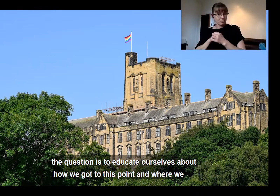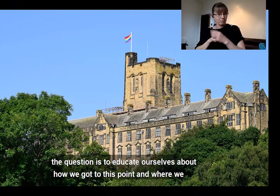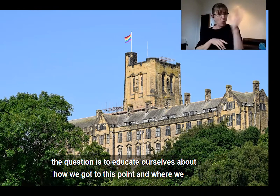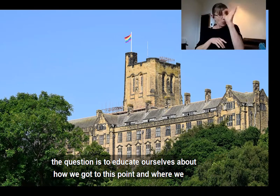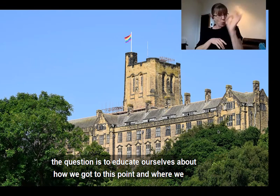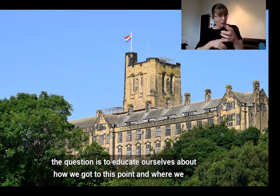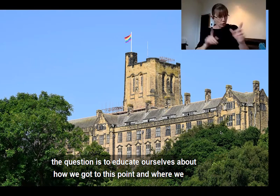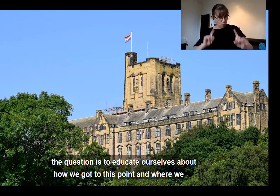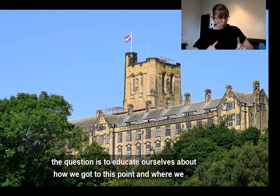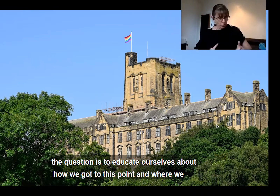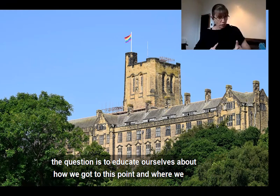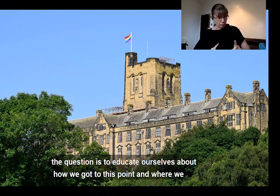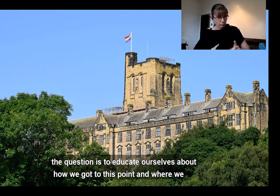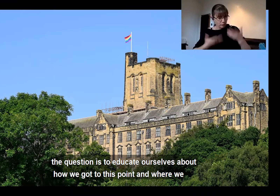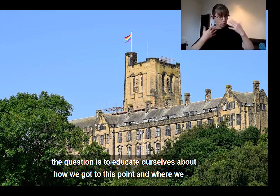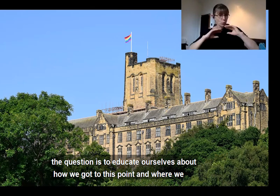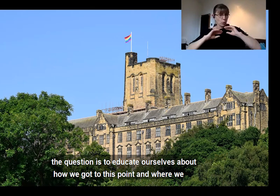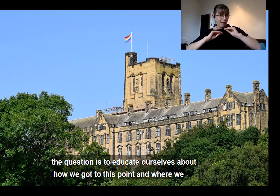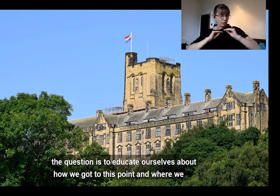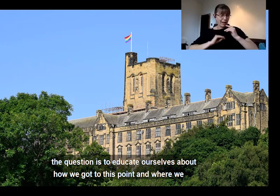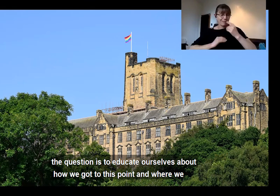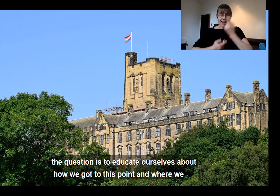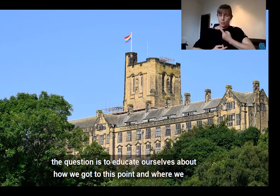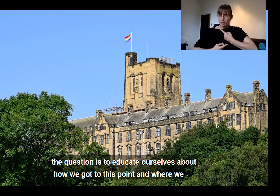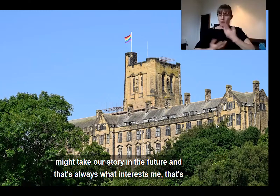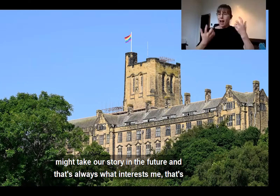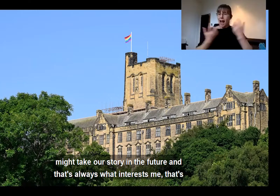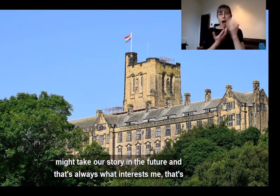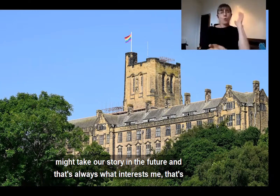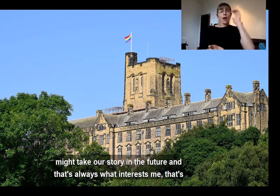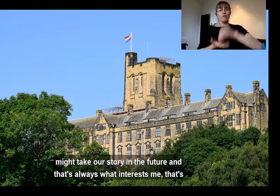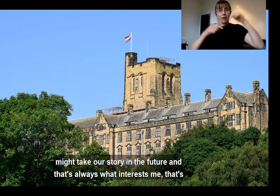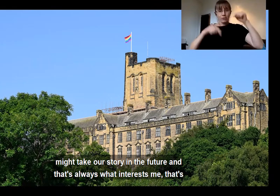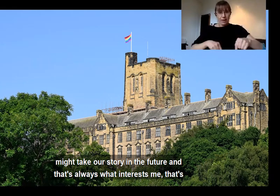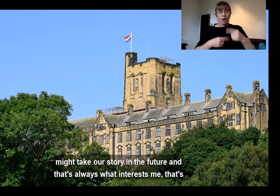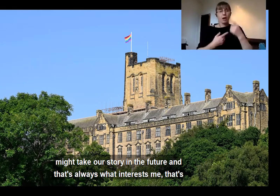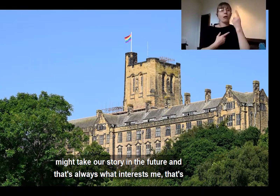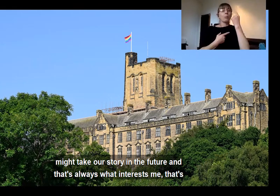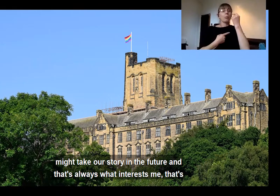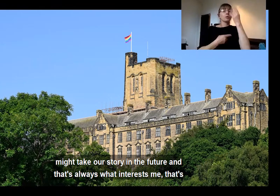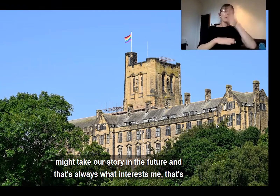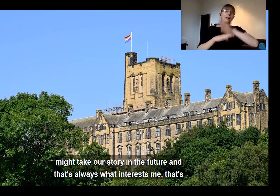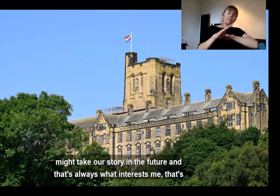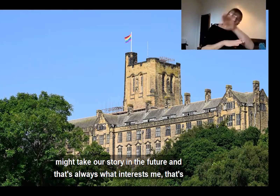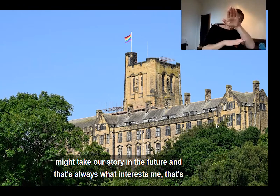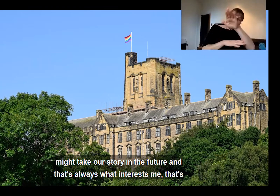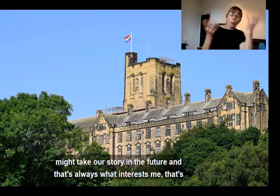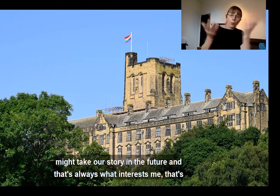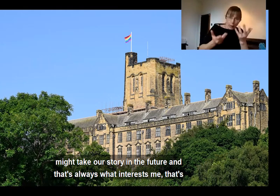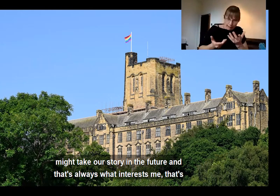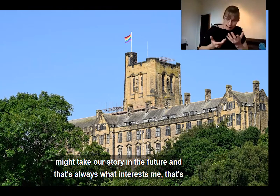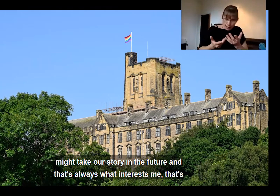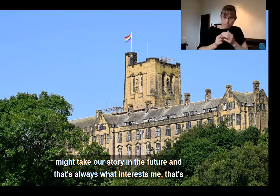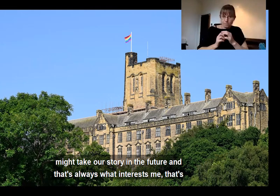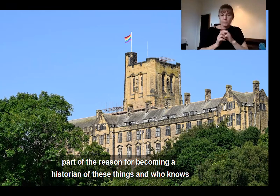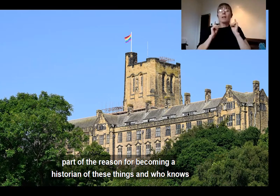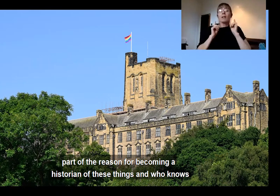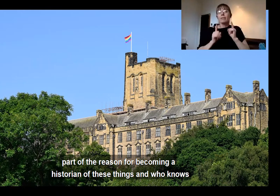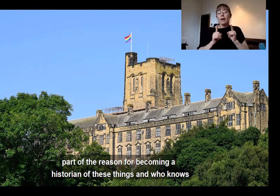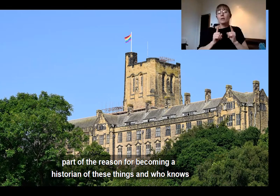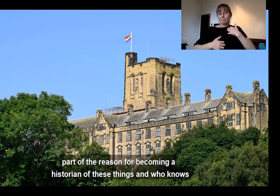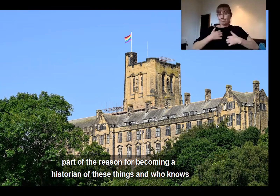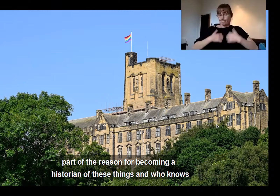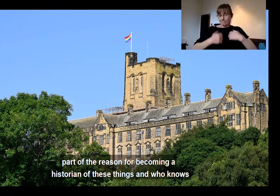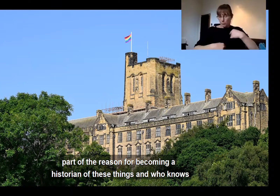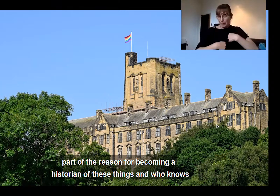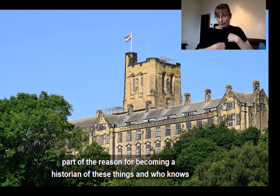question is to educate ourselves about how we got to this point and where we might take our story in the future. And that's always what interests